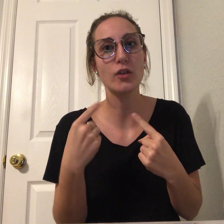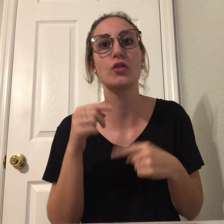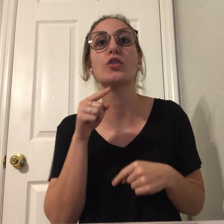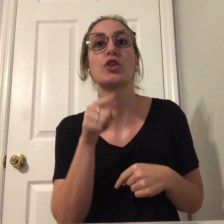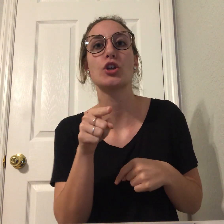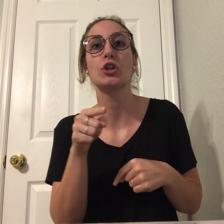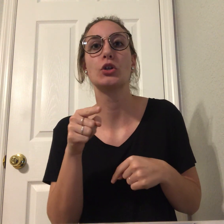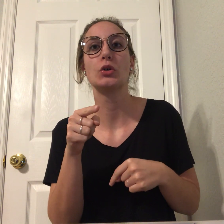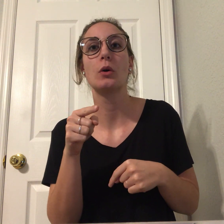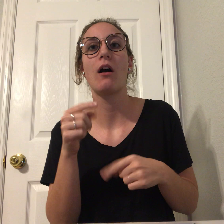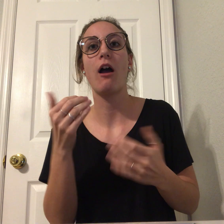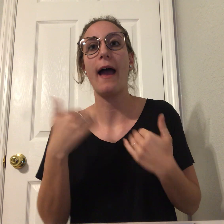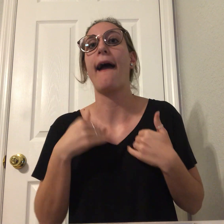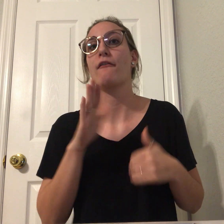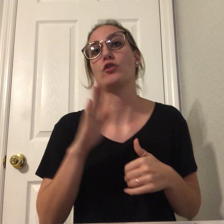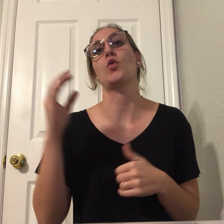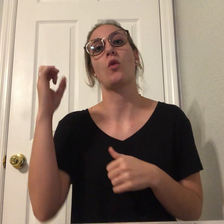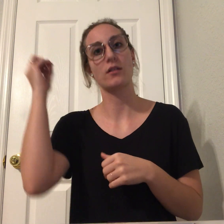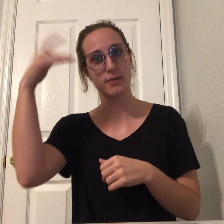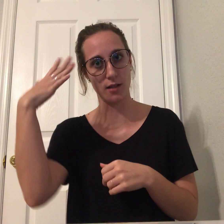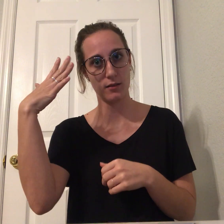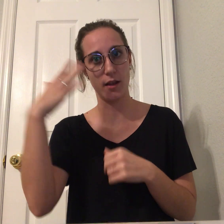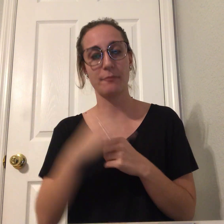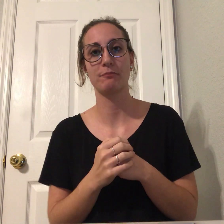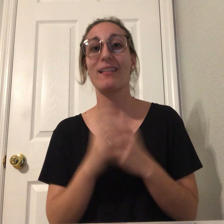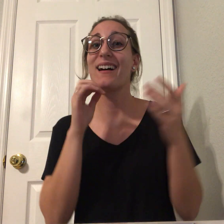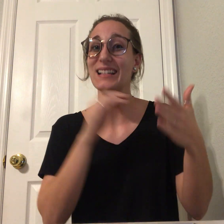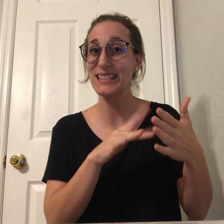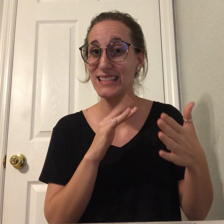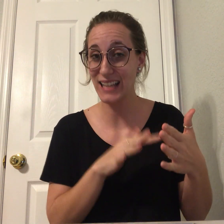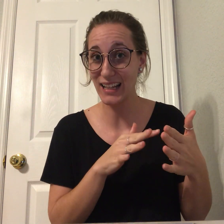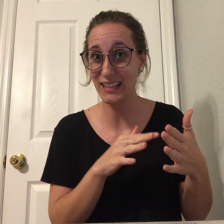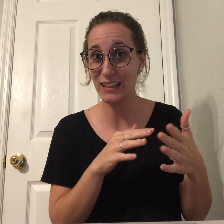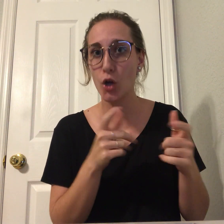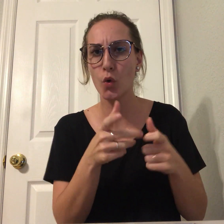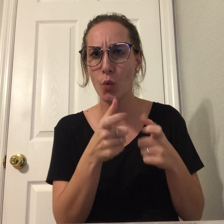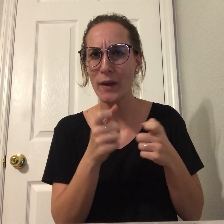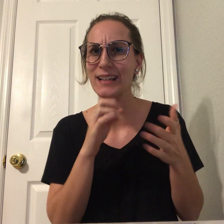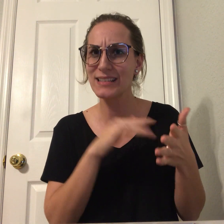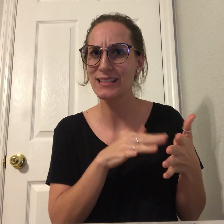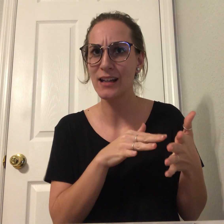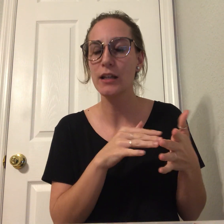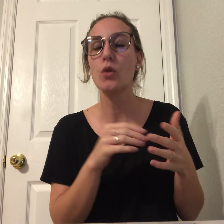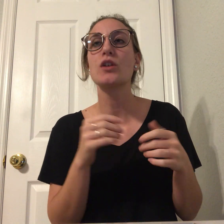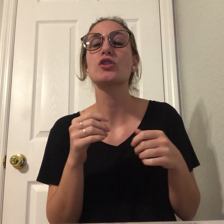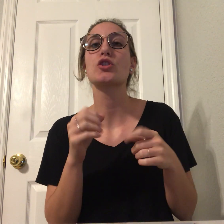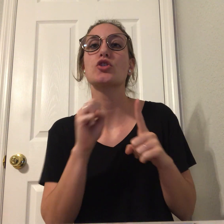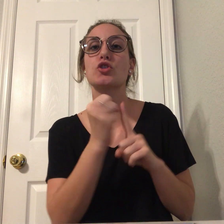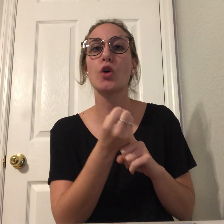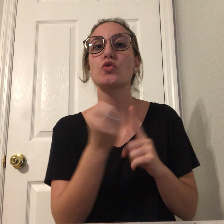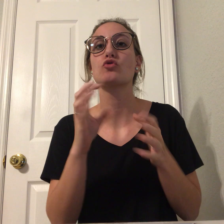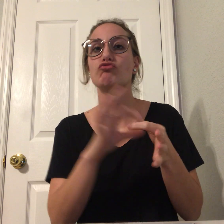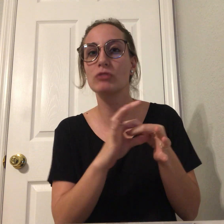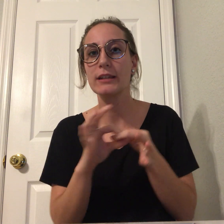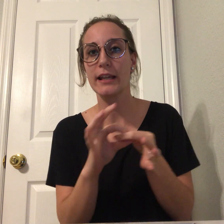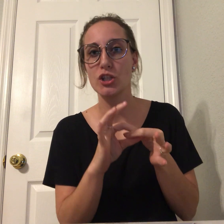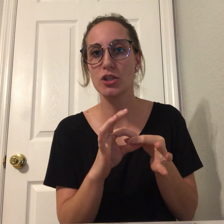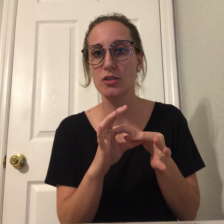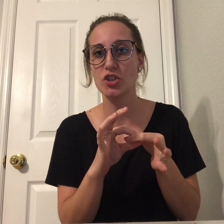study. The title is Social Relationships and Physiological Determinants of Longevity Across